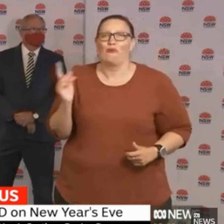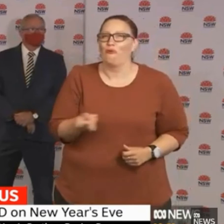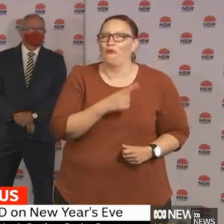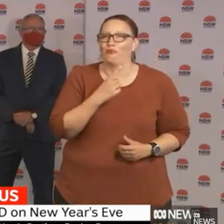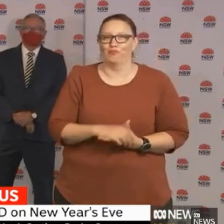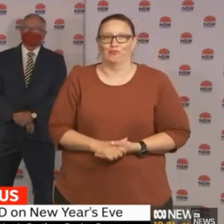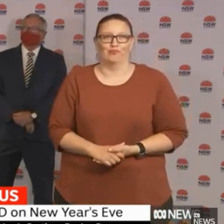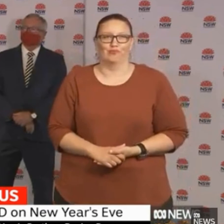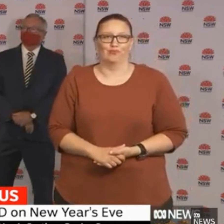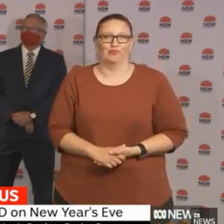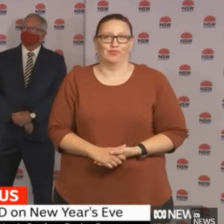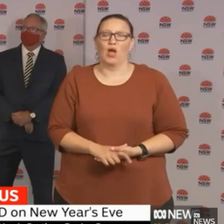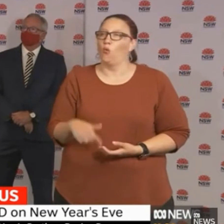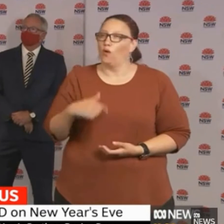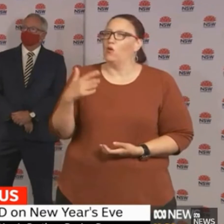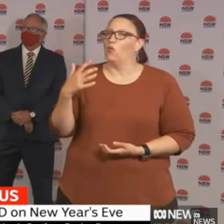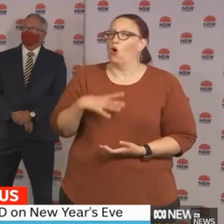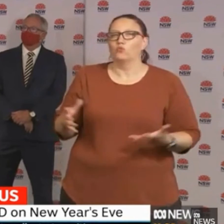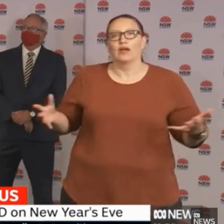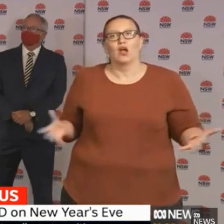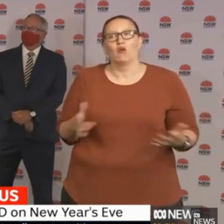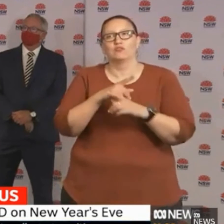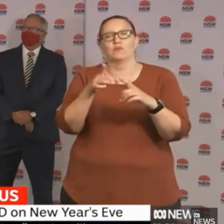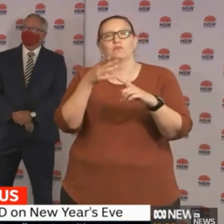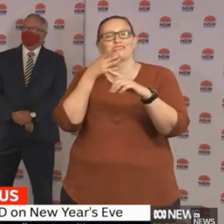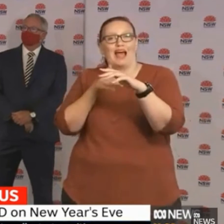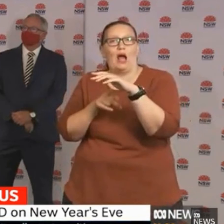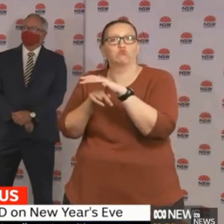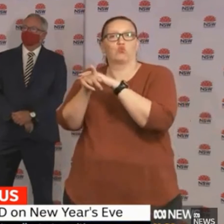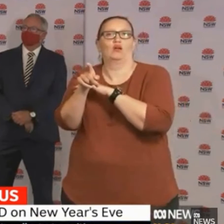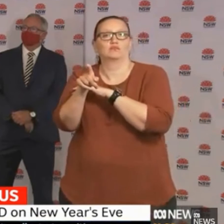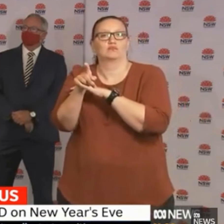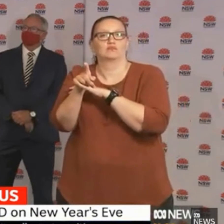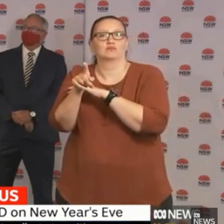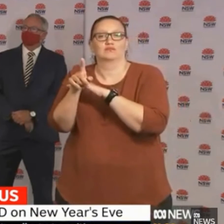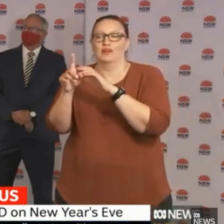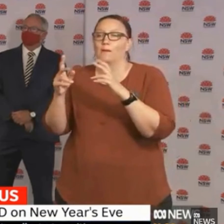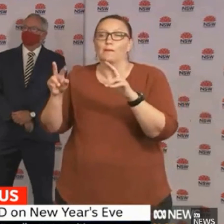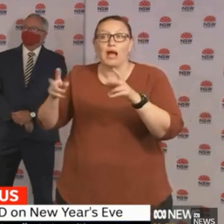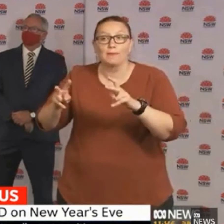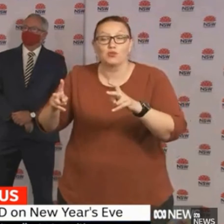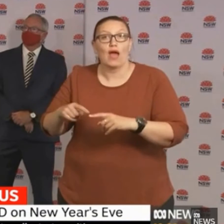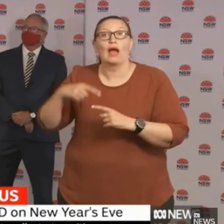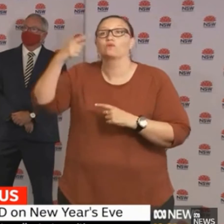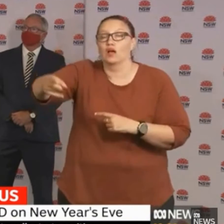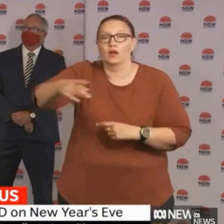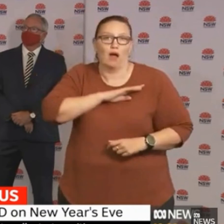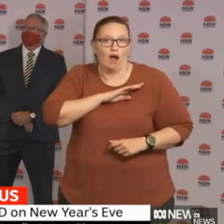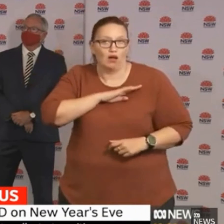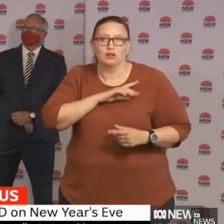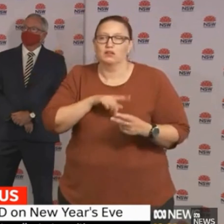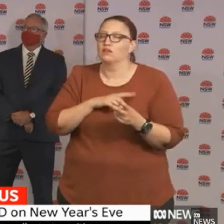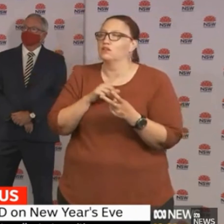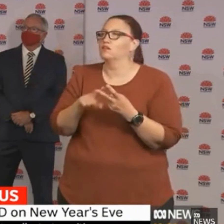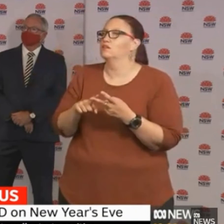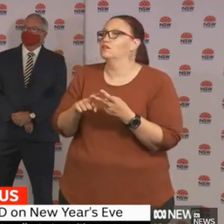extent incentivise people to go outdoors, and so if you can have a barbecue or go to a park, or you've